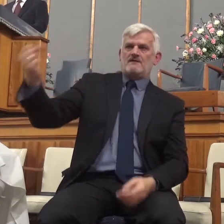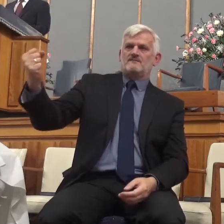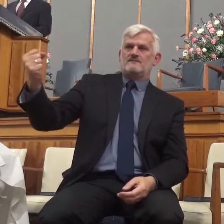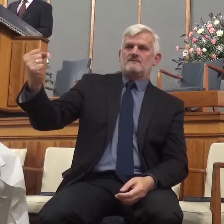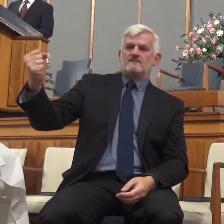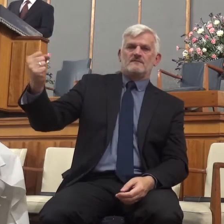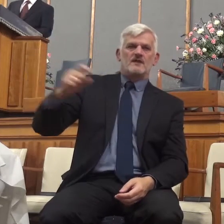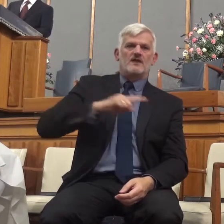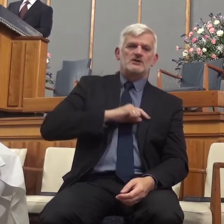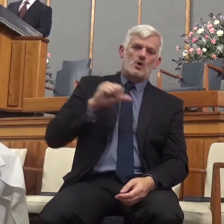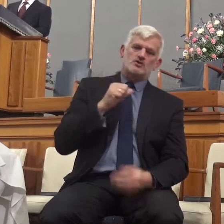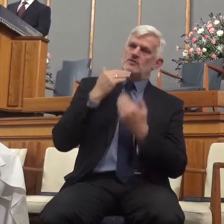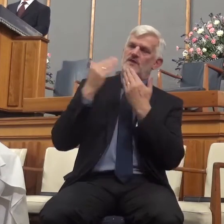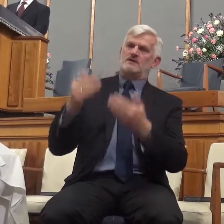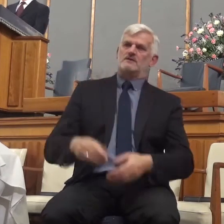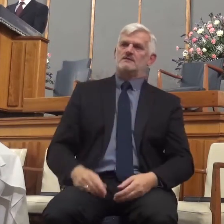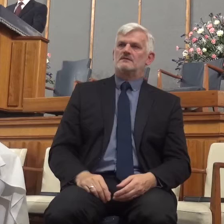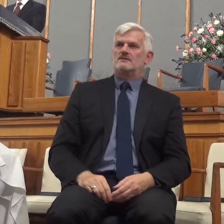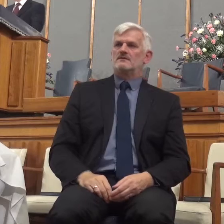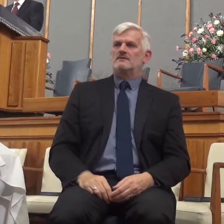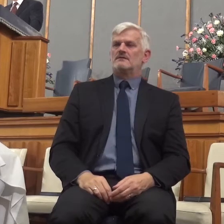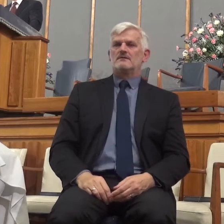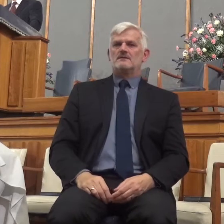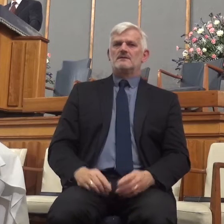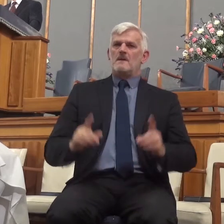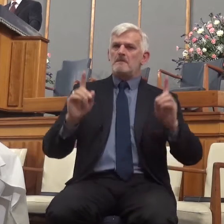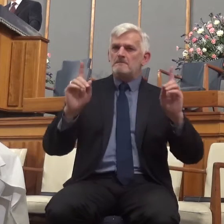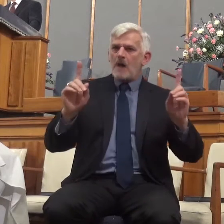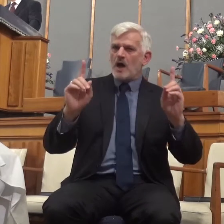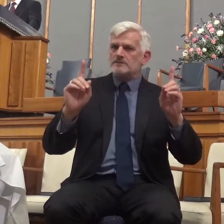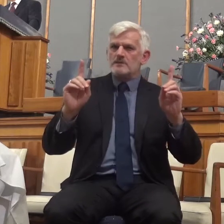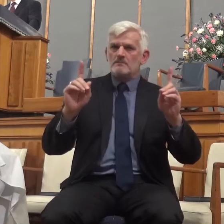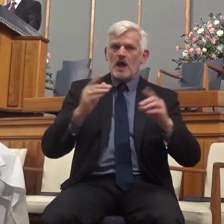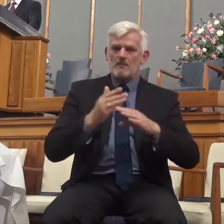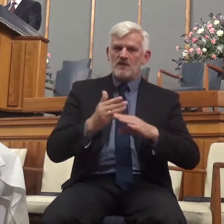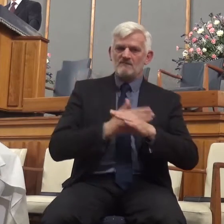the Lord. Astonishing that before we converted to God,